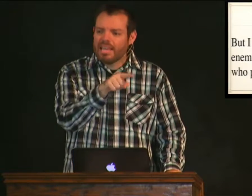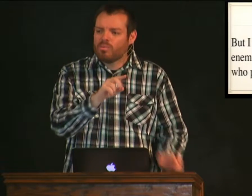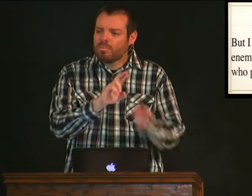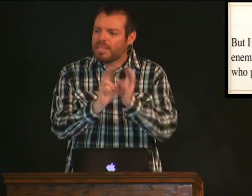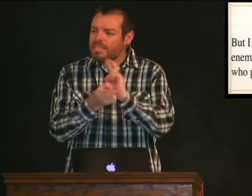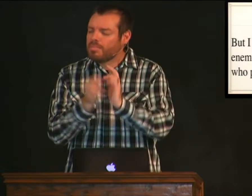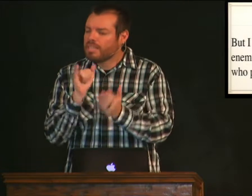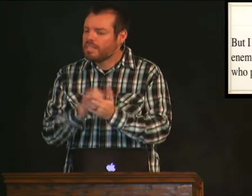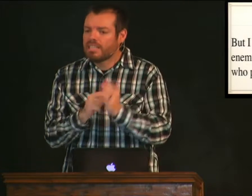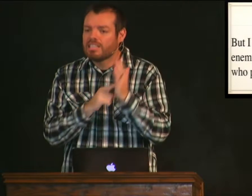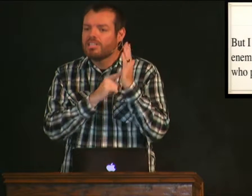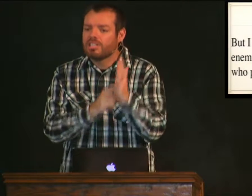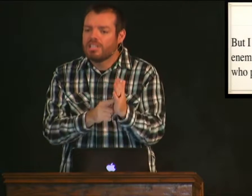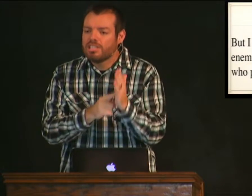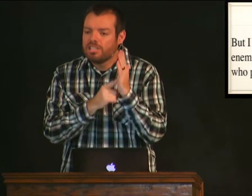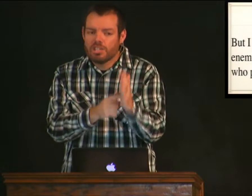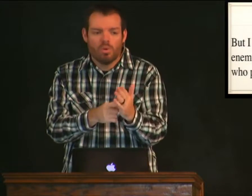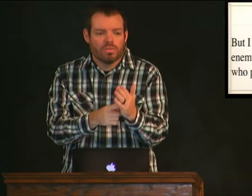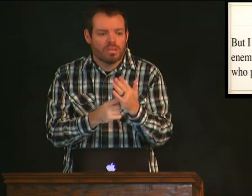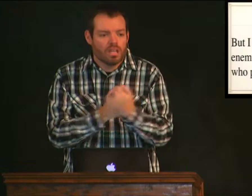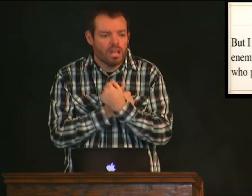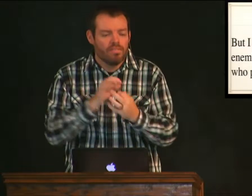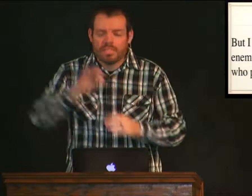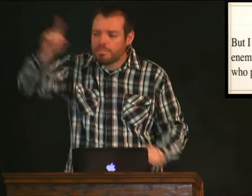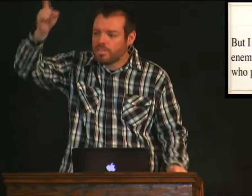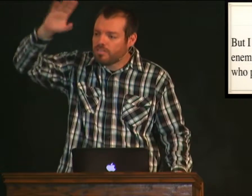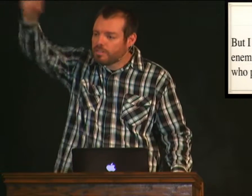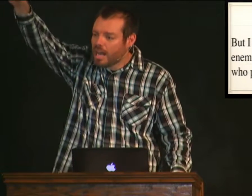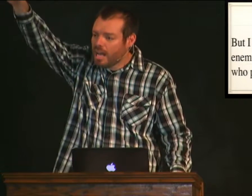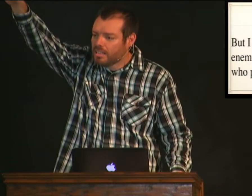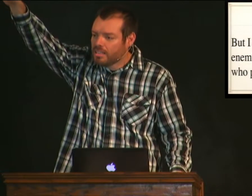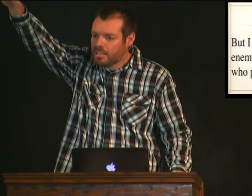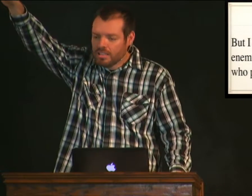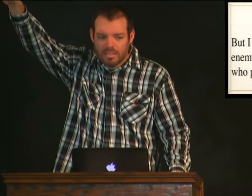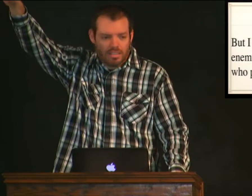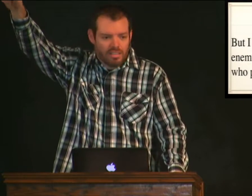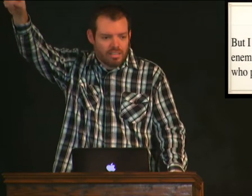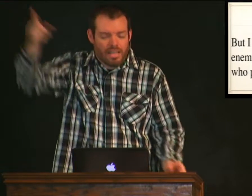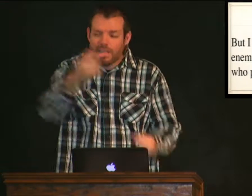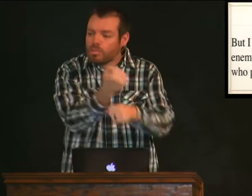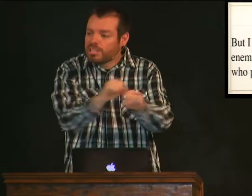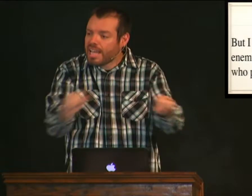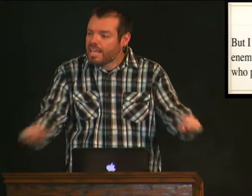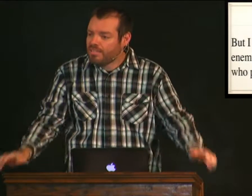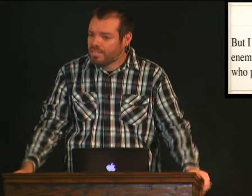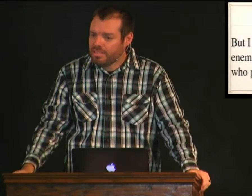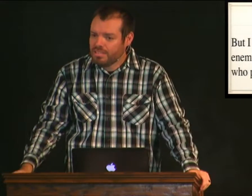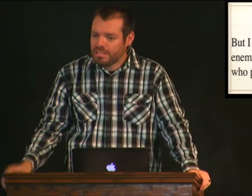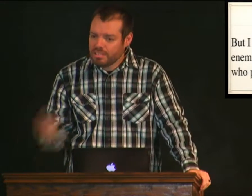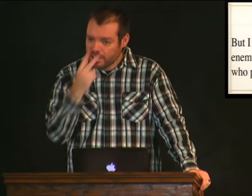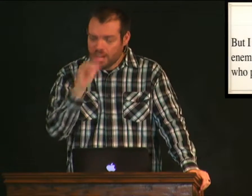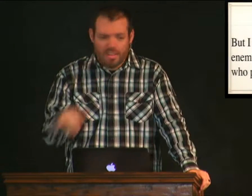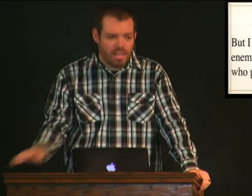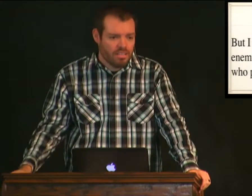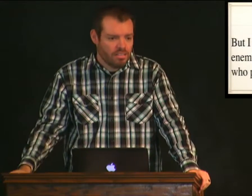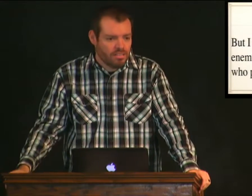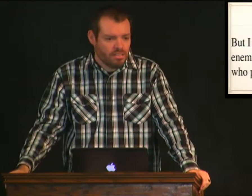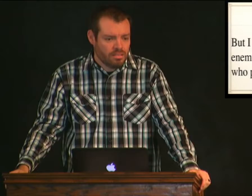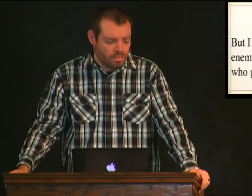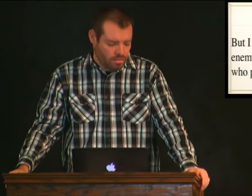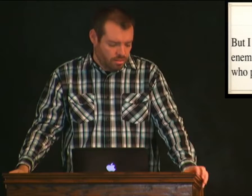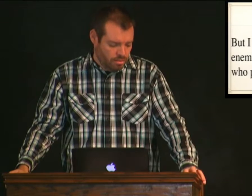And they repented because she showed the love of the Spirit from God. And they were saved because they saw